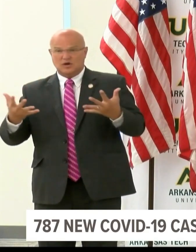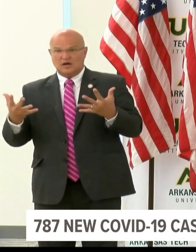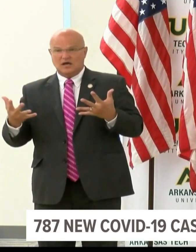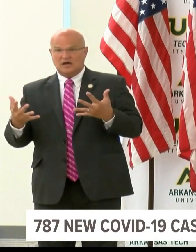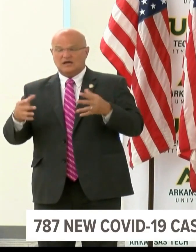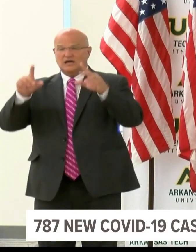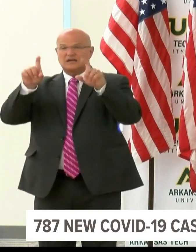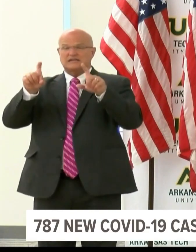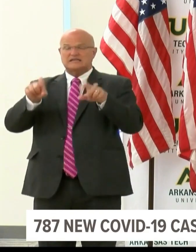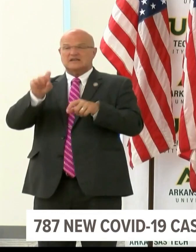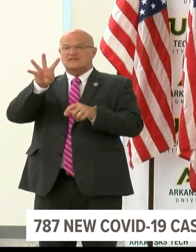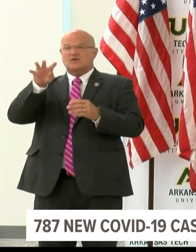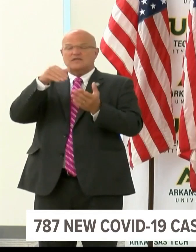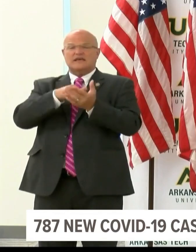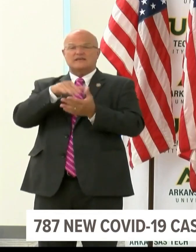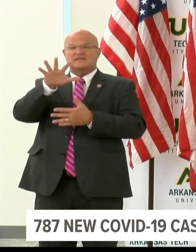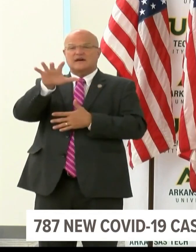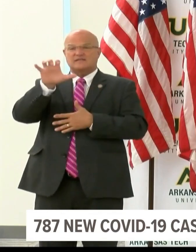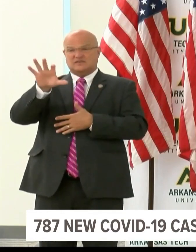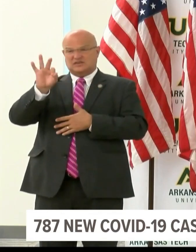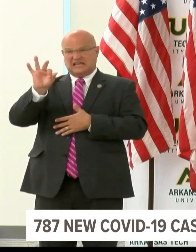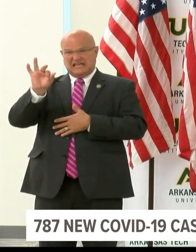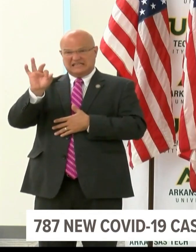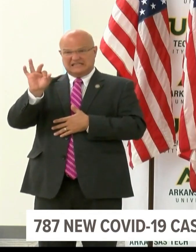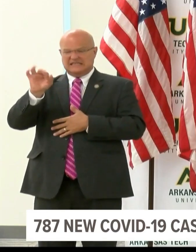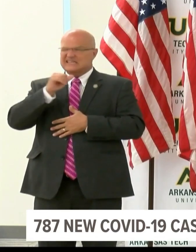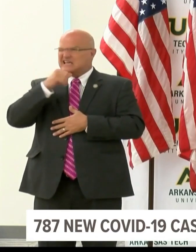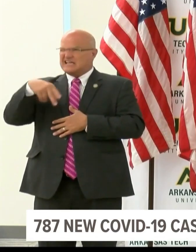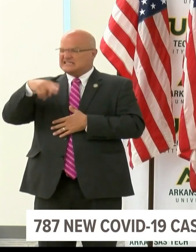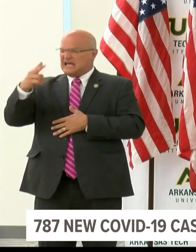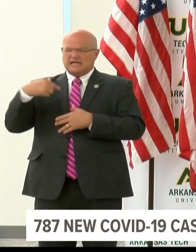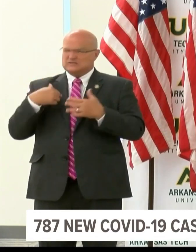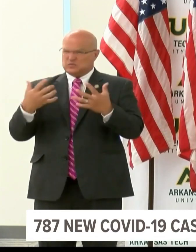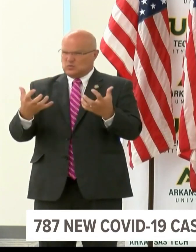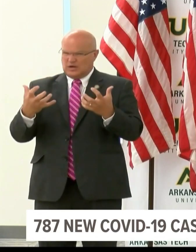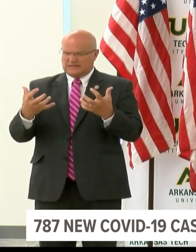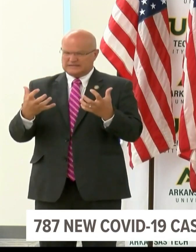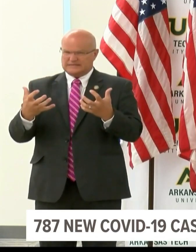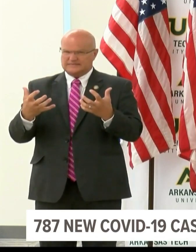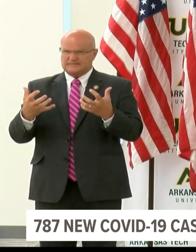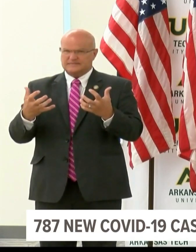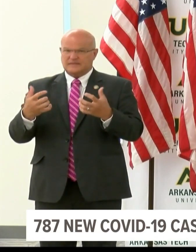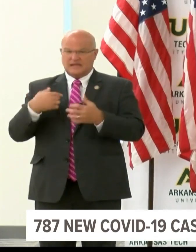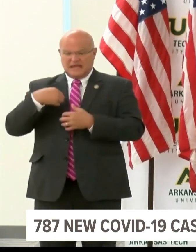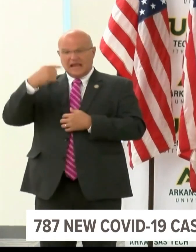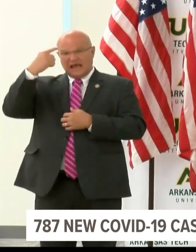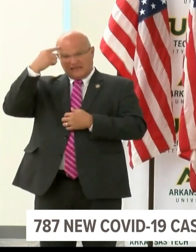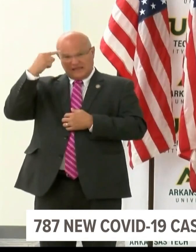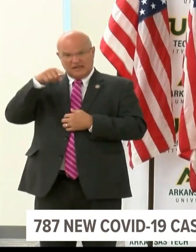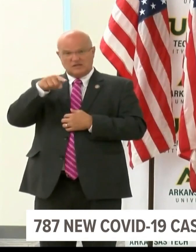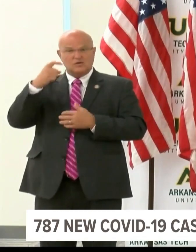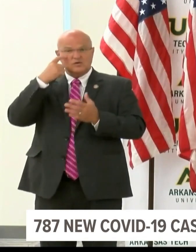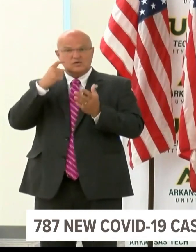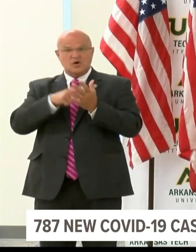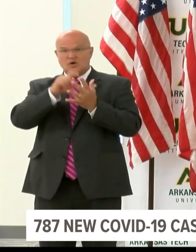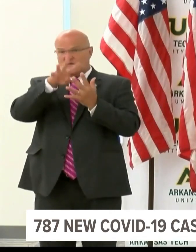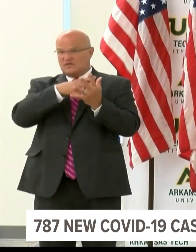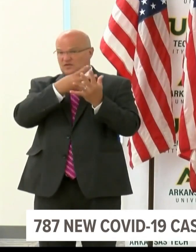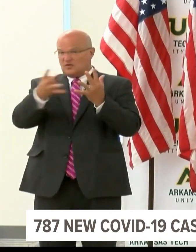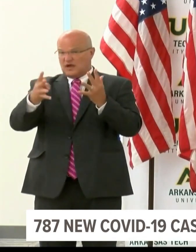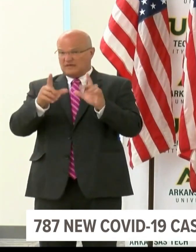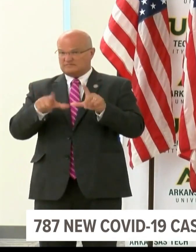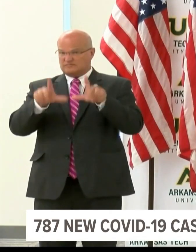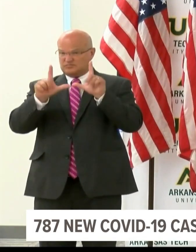is 4,519, which is not as high as we wish it would be. And I think you'll see from the graphs that we'll present